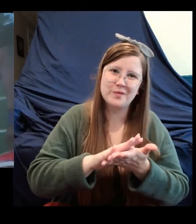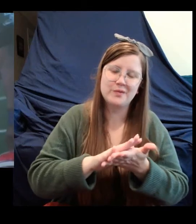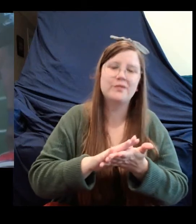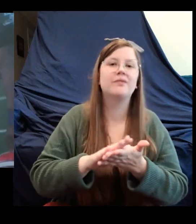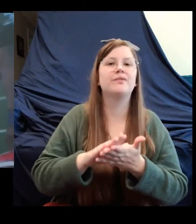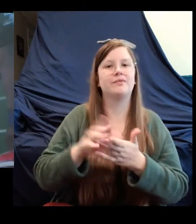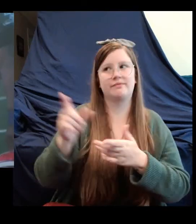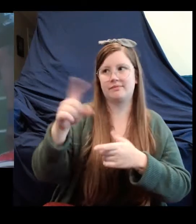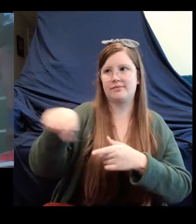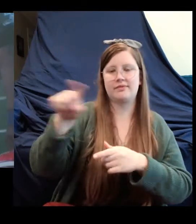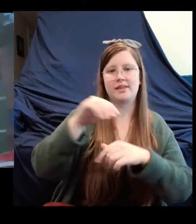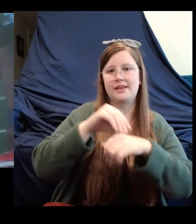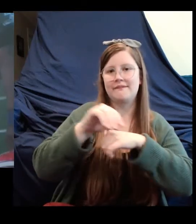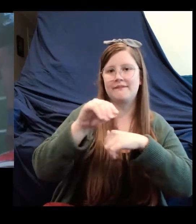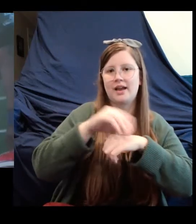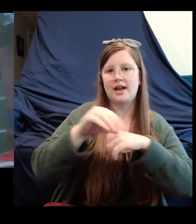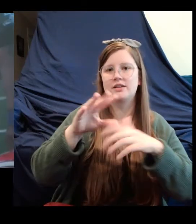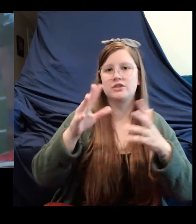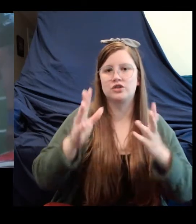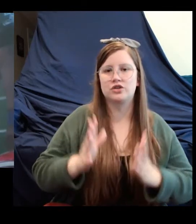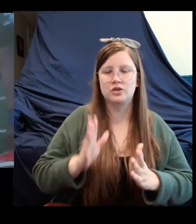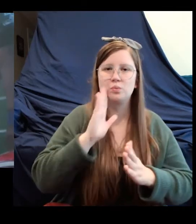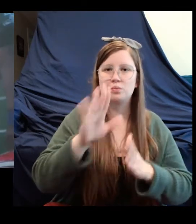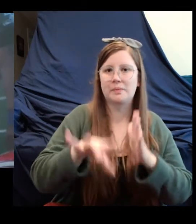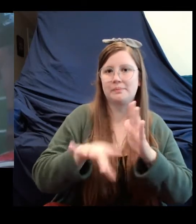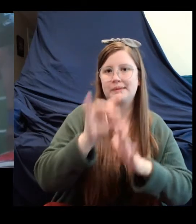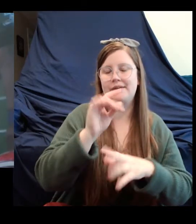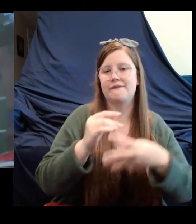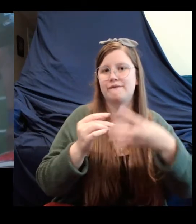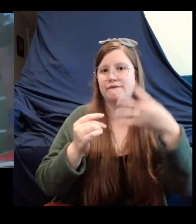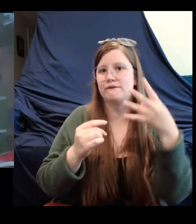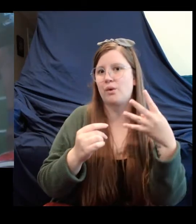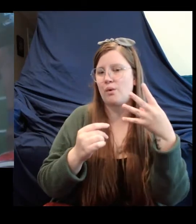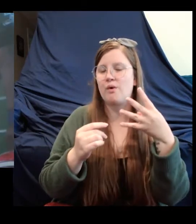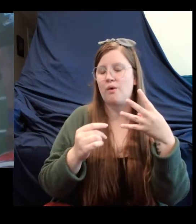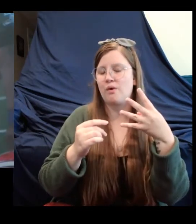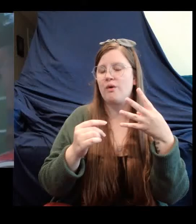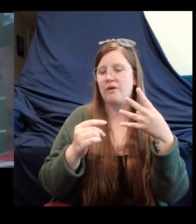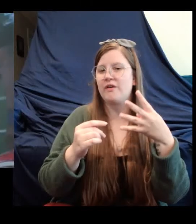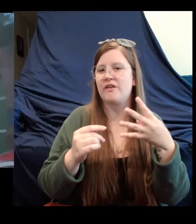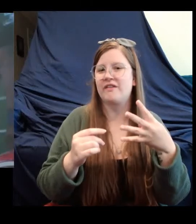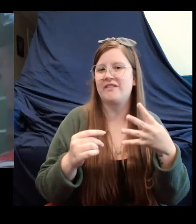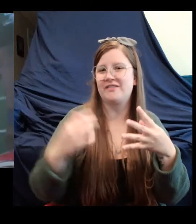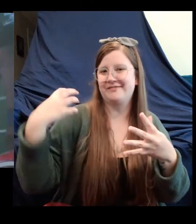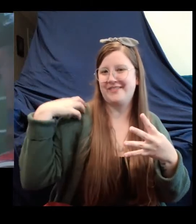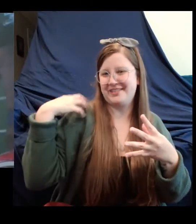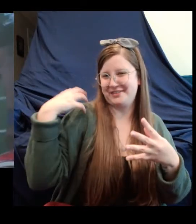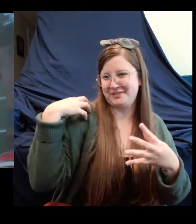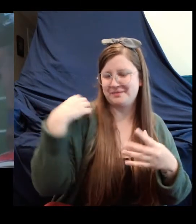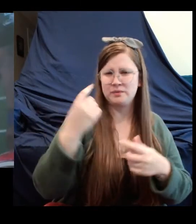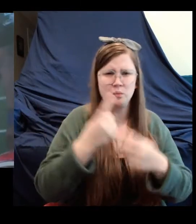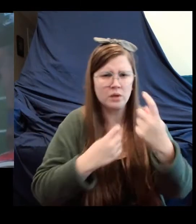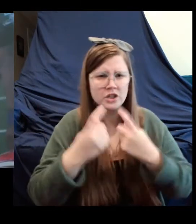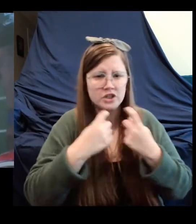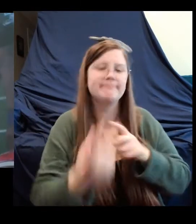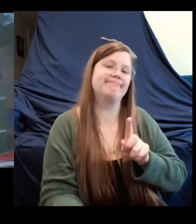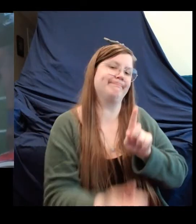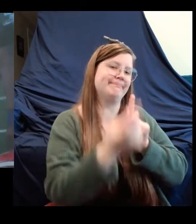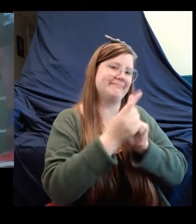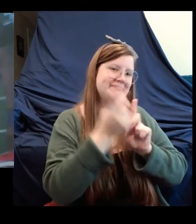appointed officers per class. Have any questions for that? See Mr. Mint. Come on down to the ASB office, sign